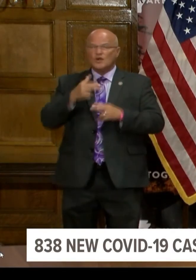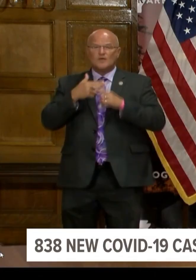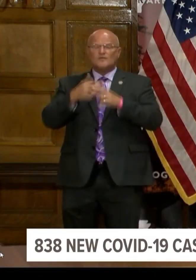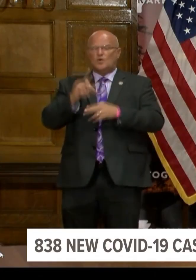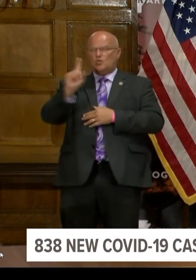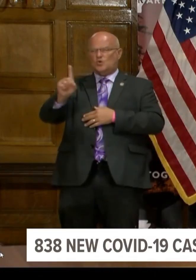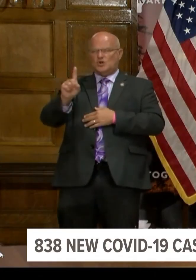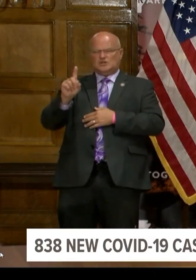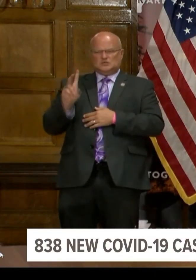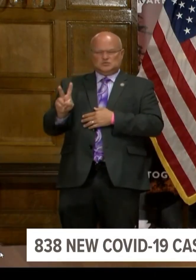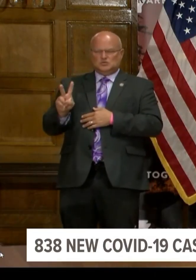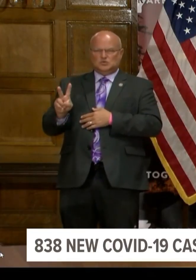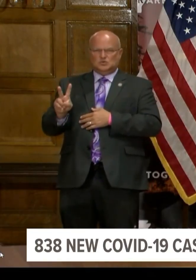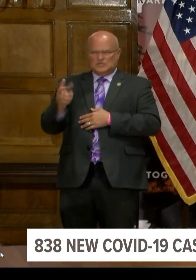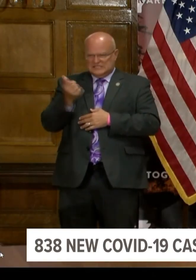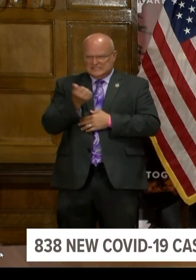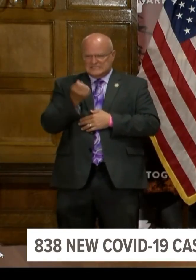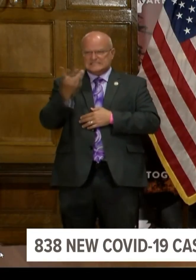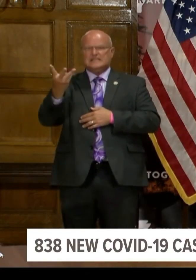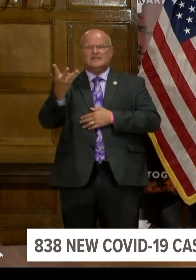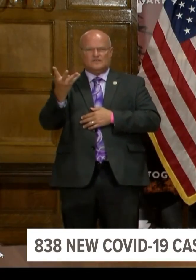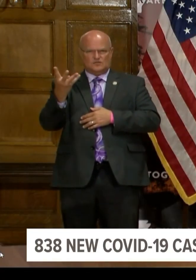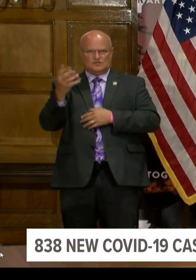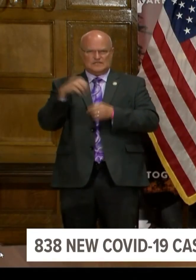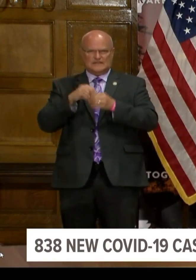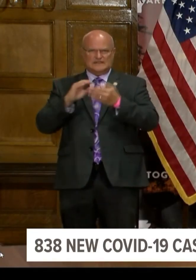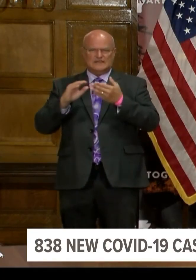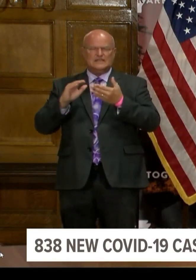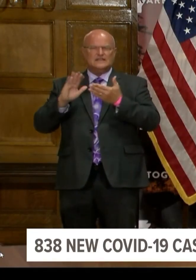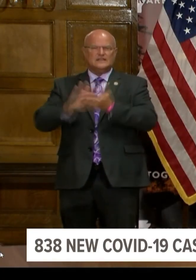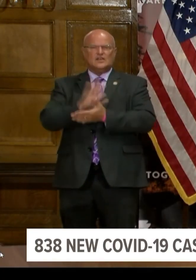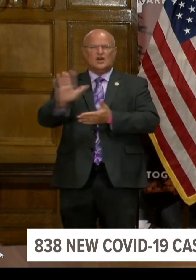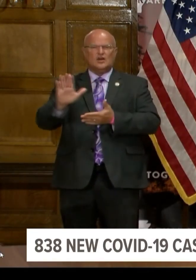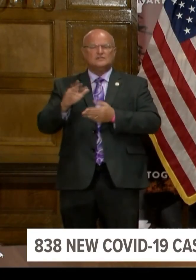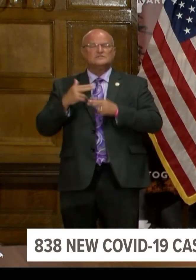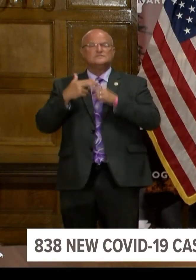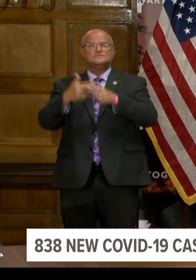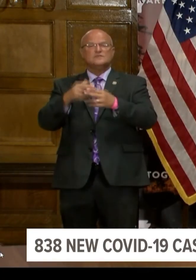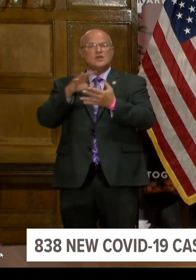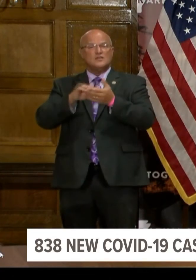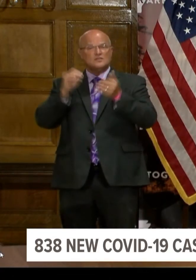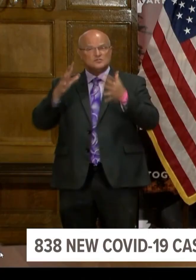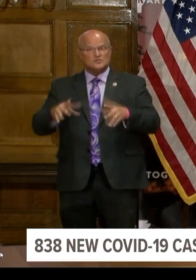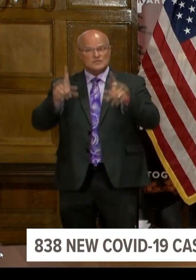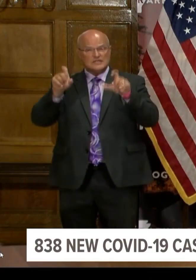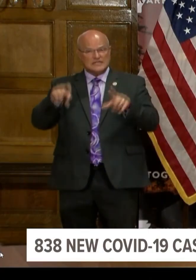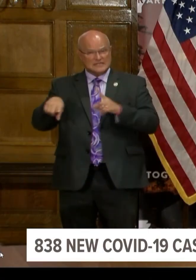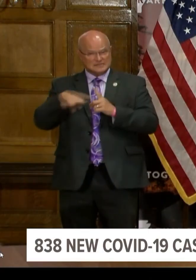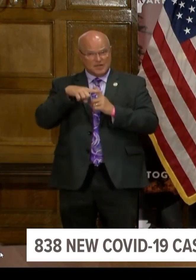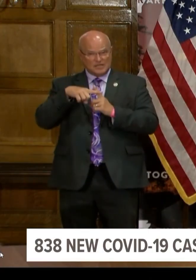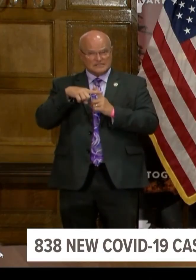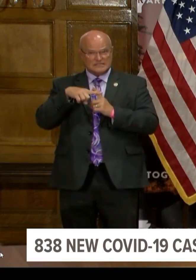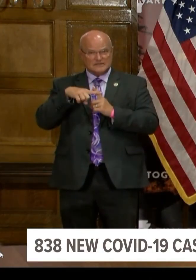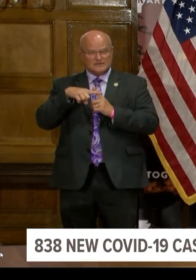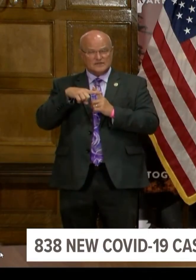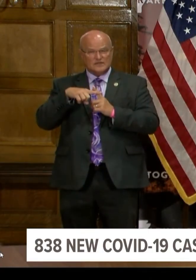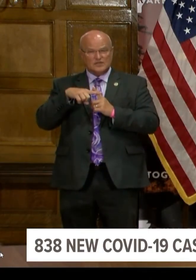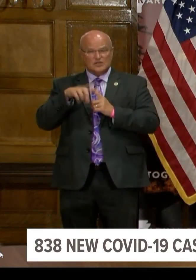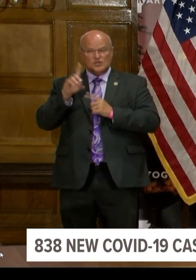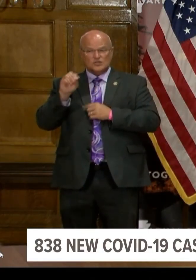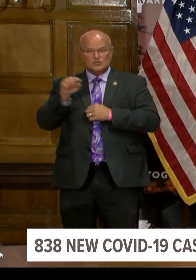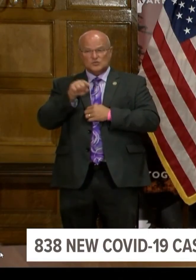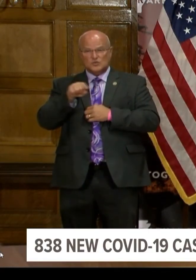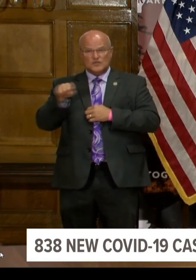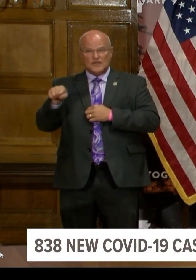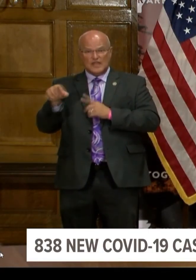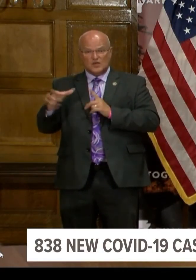1 or 2 cases, we're referring to significant numbers of cases. So with regard to students that test positive, do they need